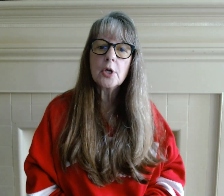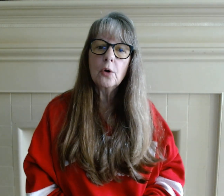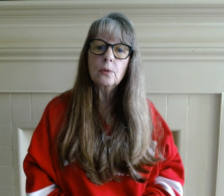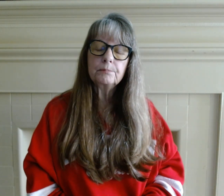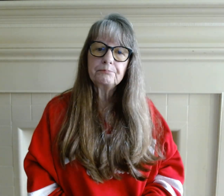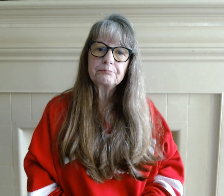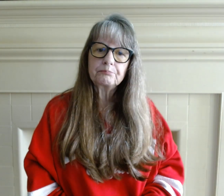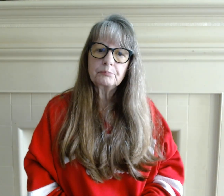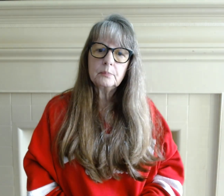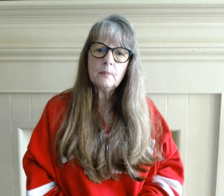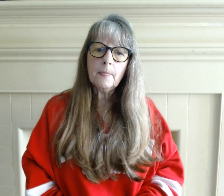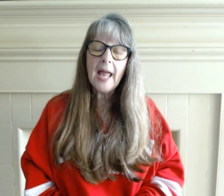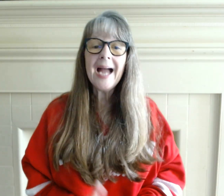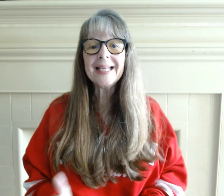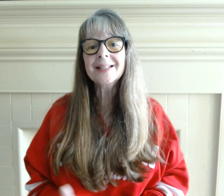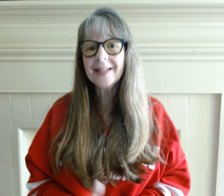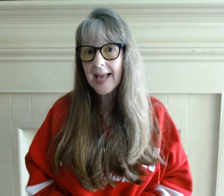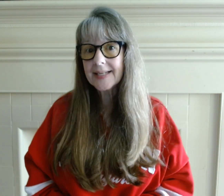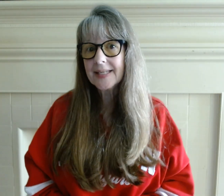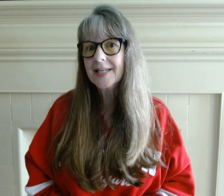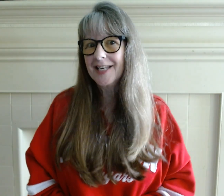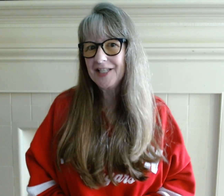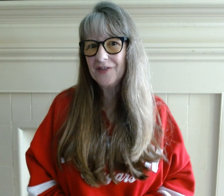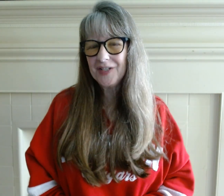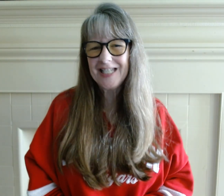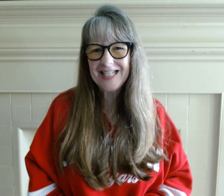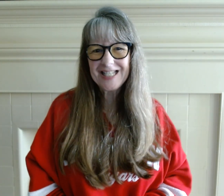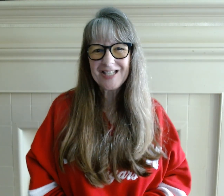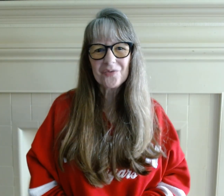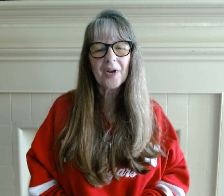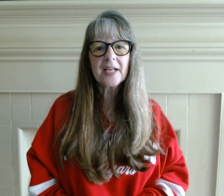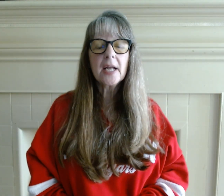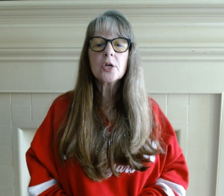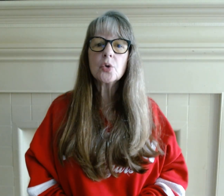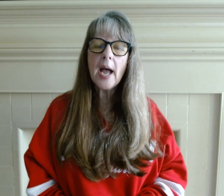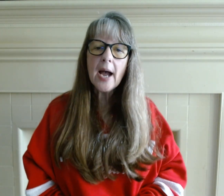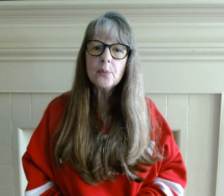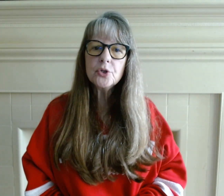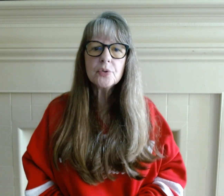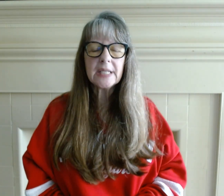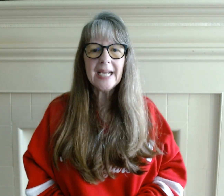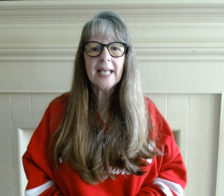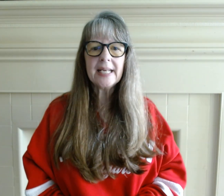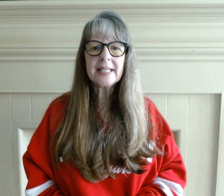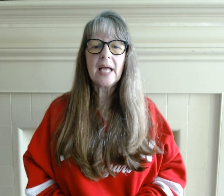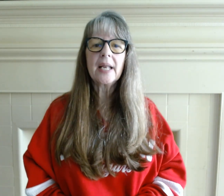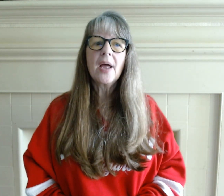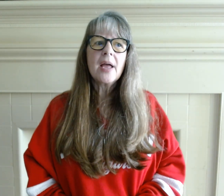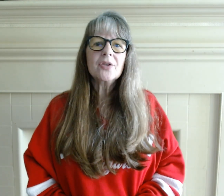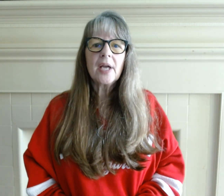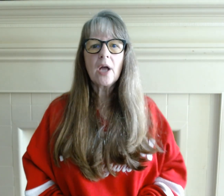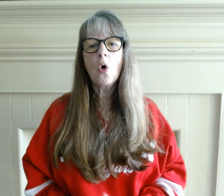So I collect nativities, right? So how would you sign that? It's like, oh, I